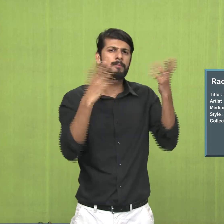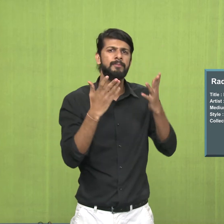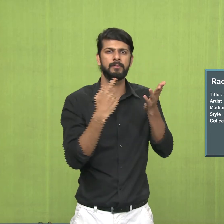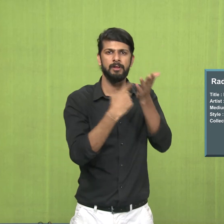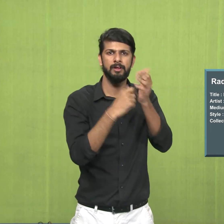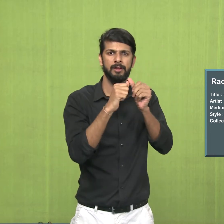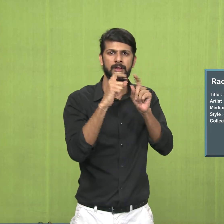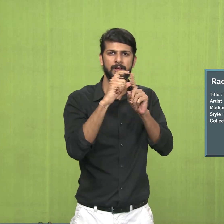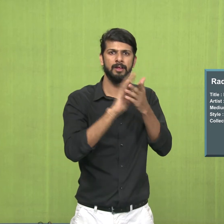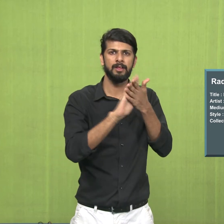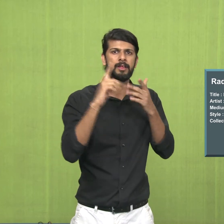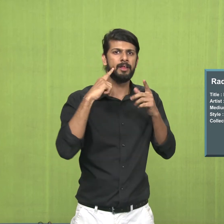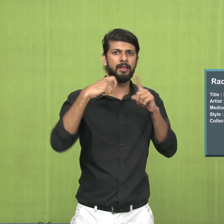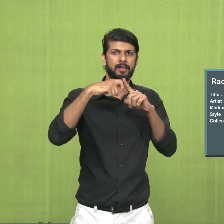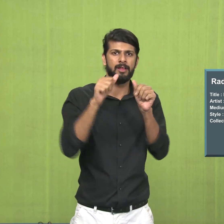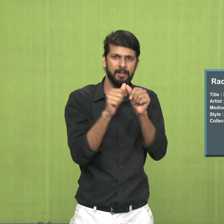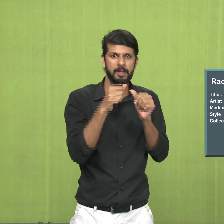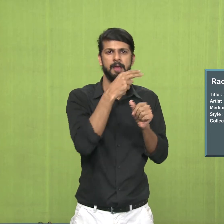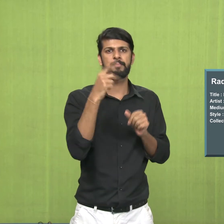That is the title, Radhika.